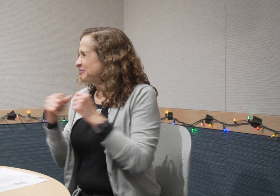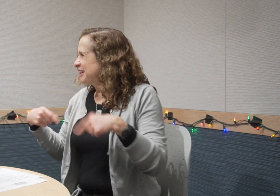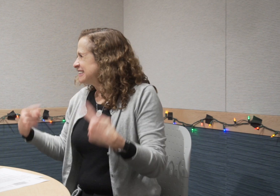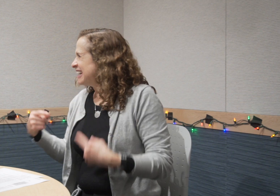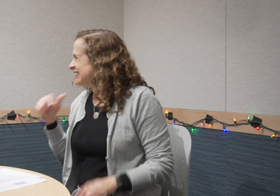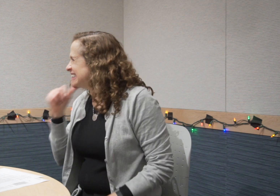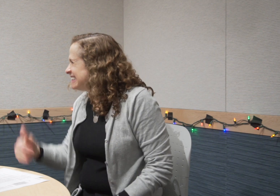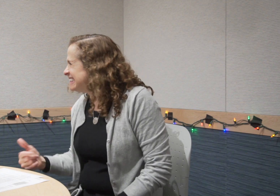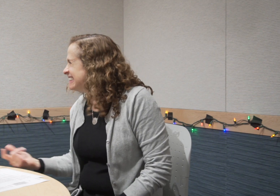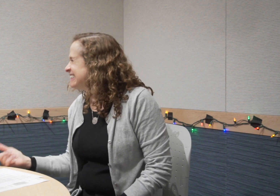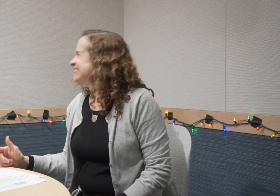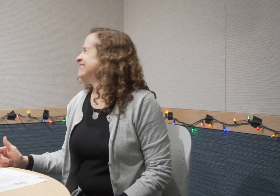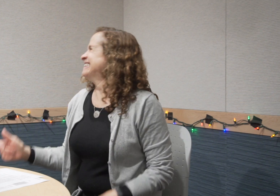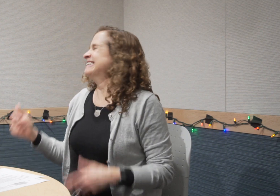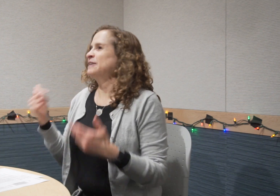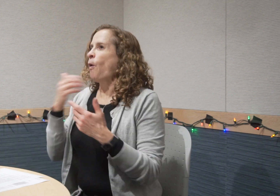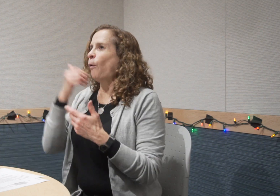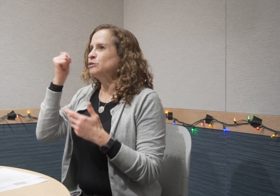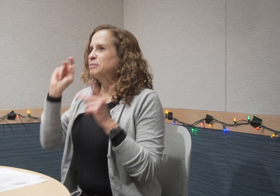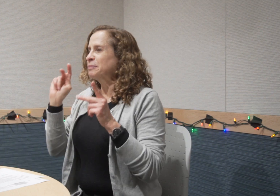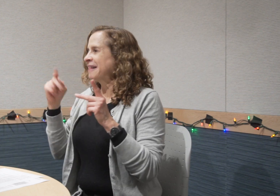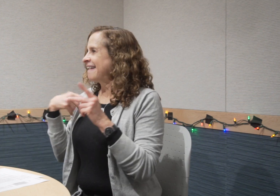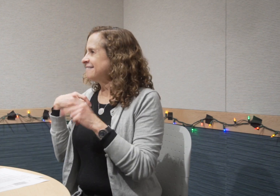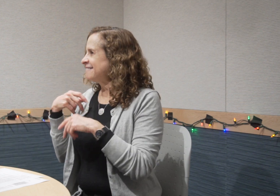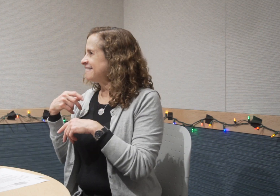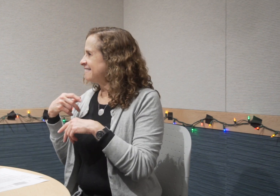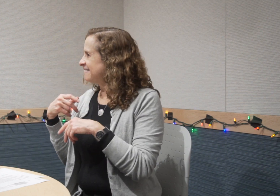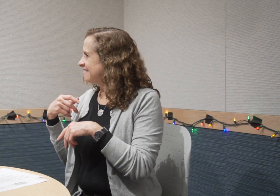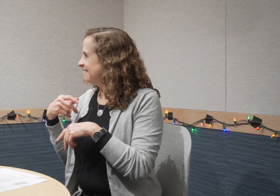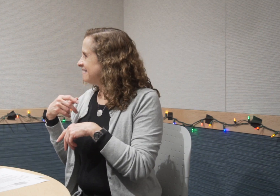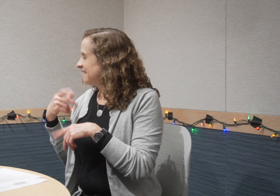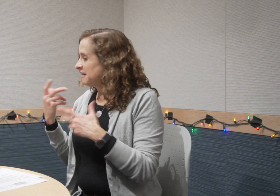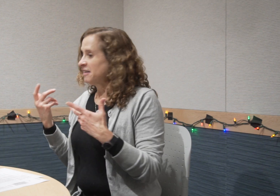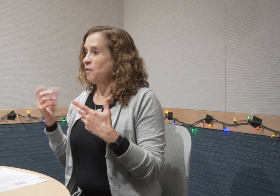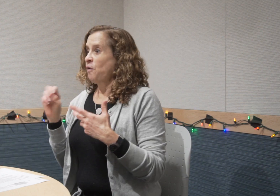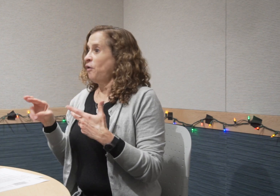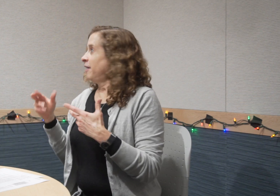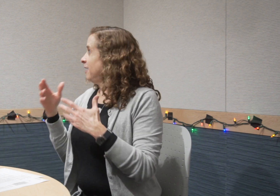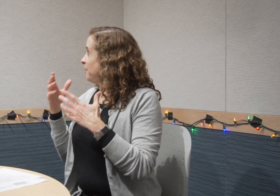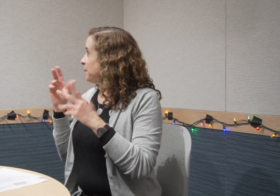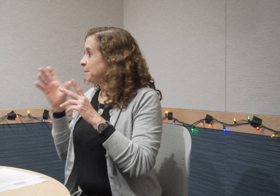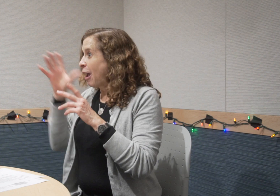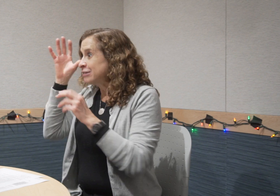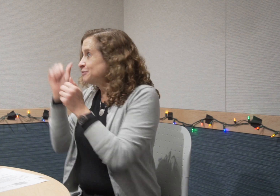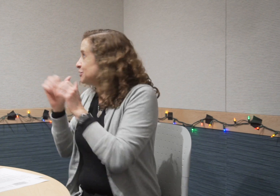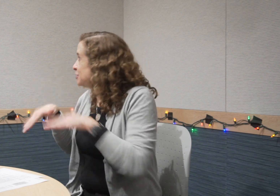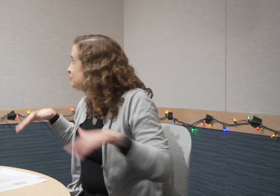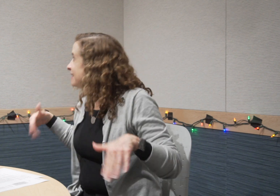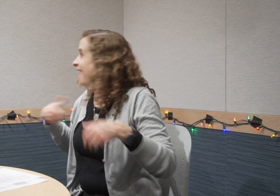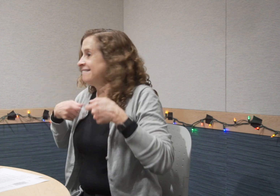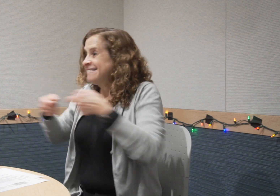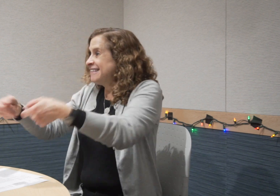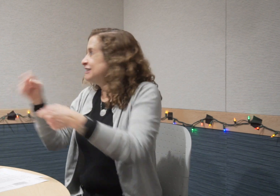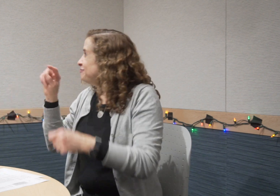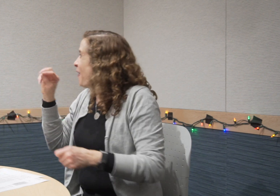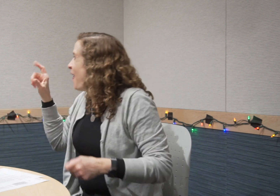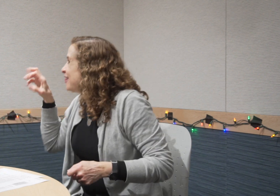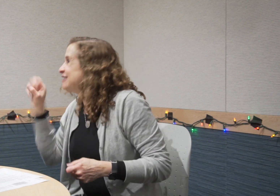people, not just people using wheelchairs or strollers, older people who have difficulty navigating, parents with children who